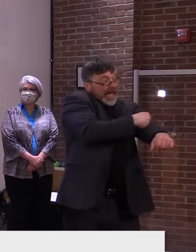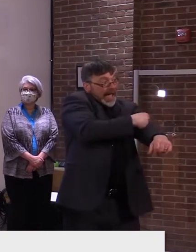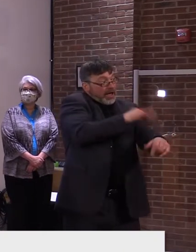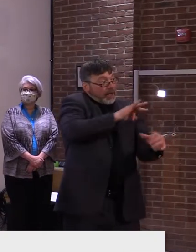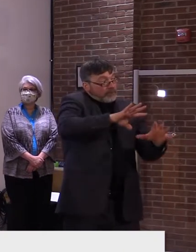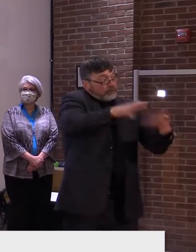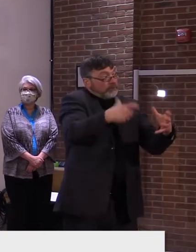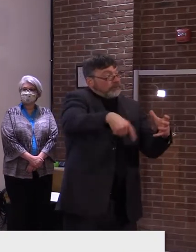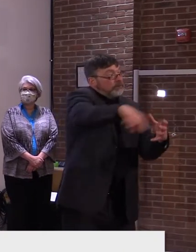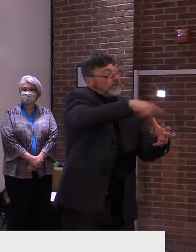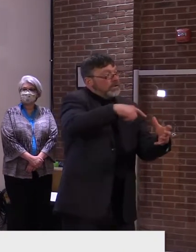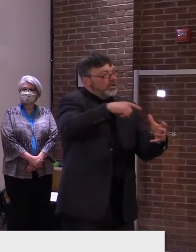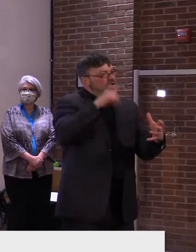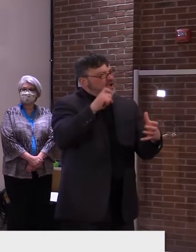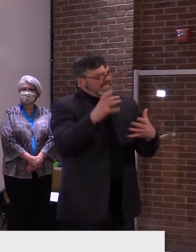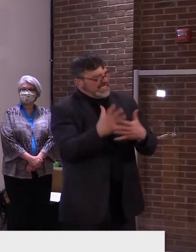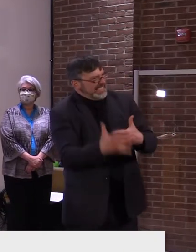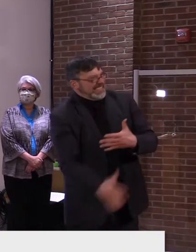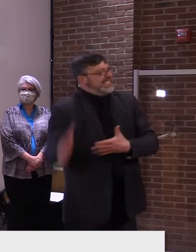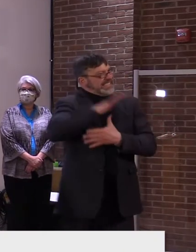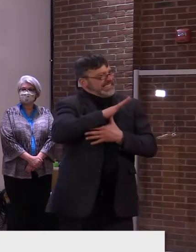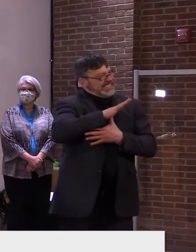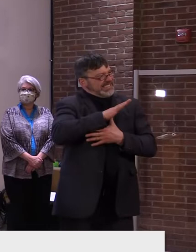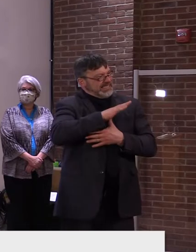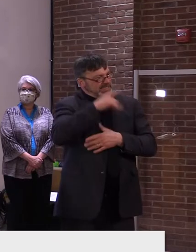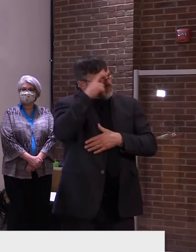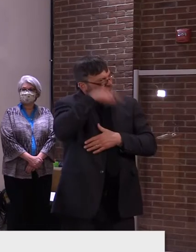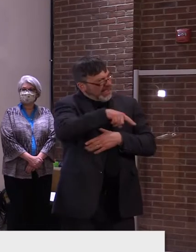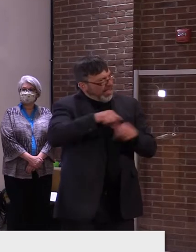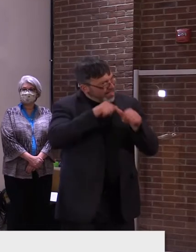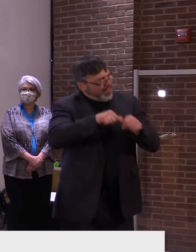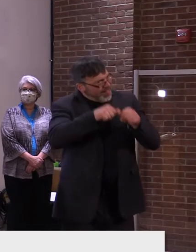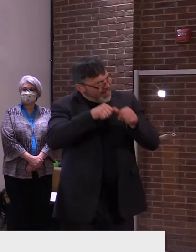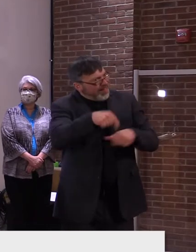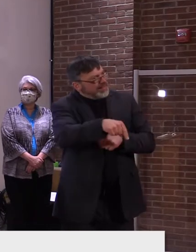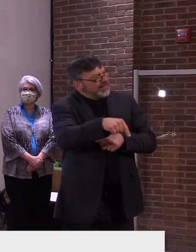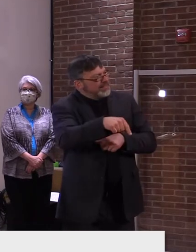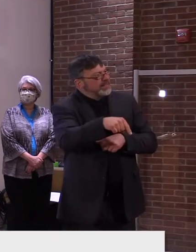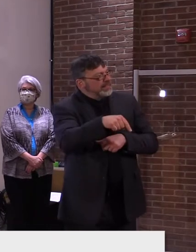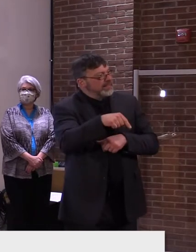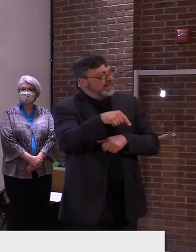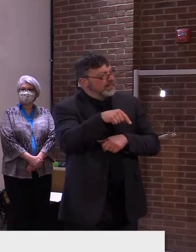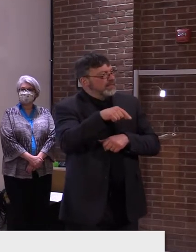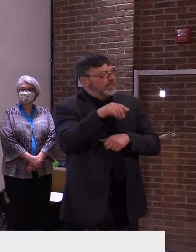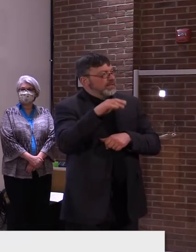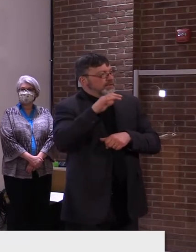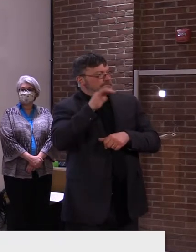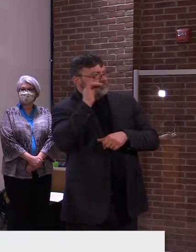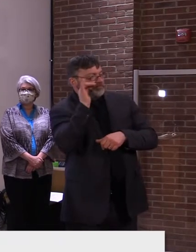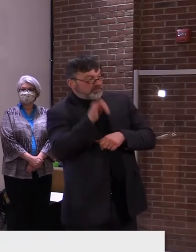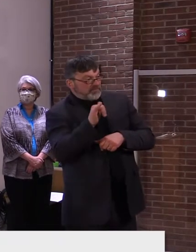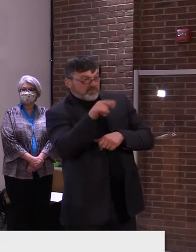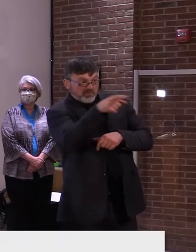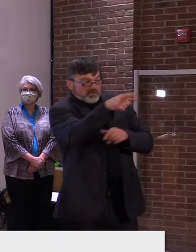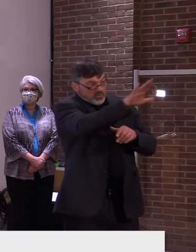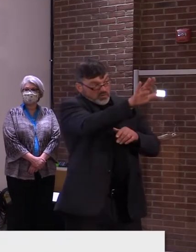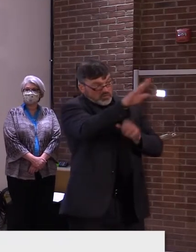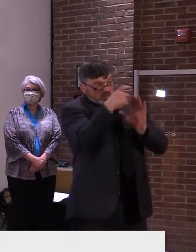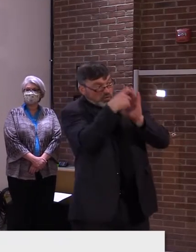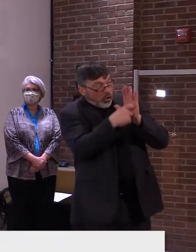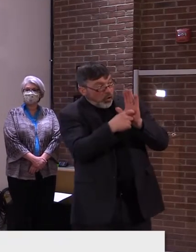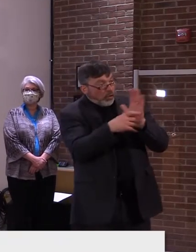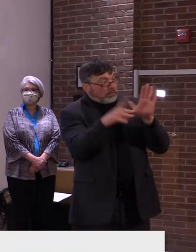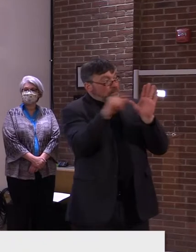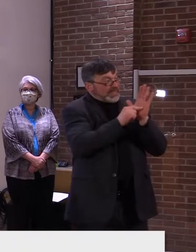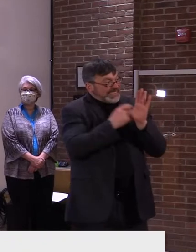better after the first dose of vaccine has just arrived on the scene. So it was never even a subject of our